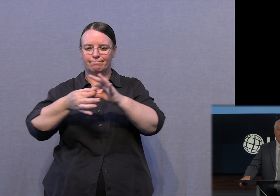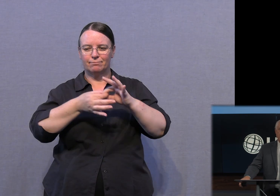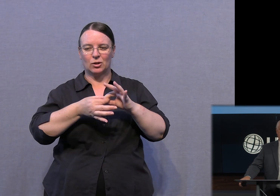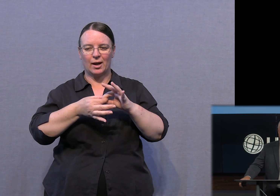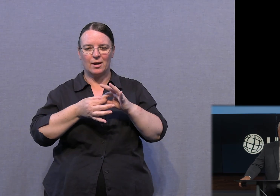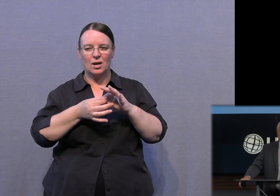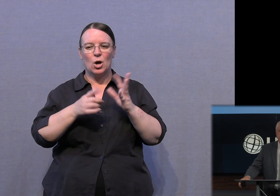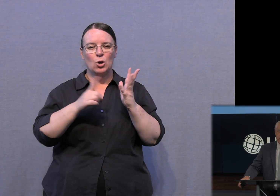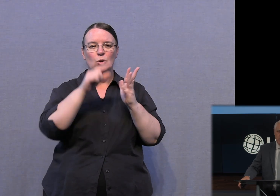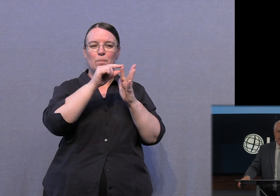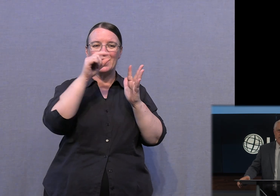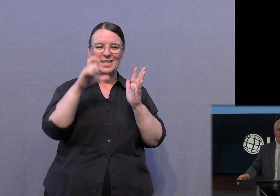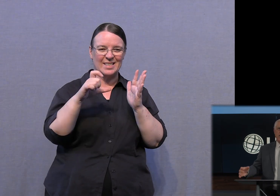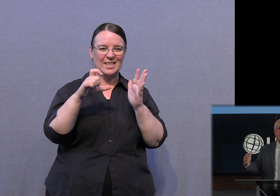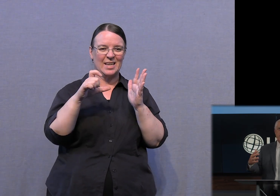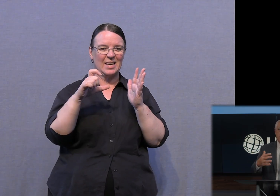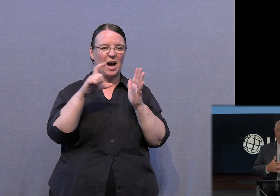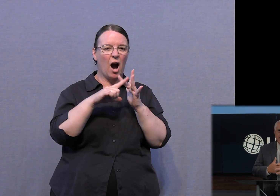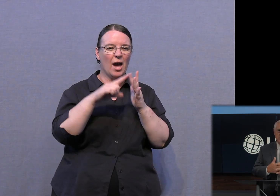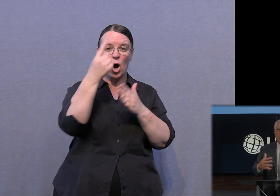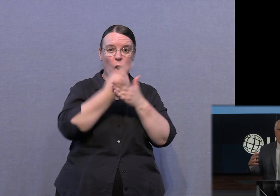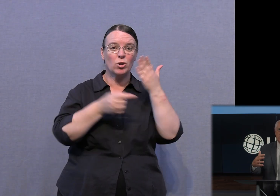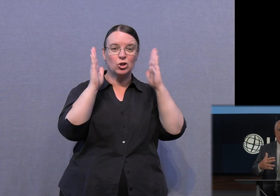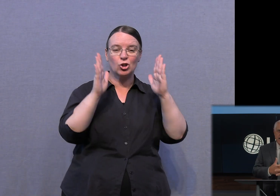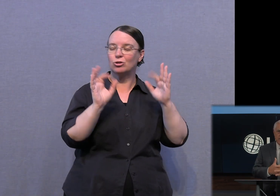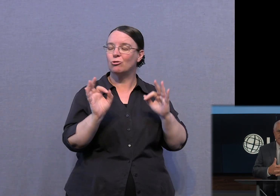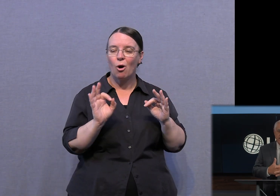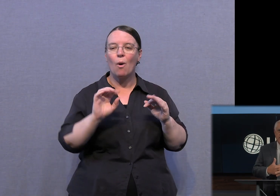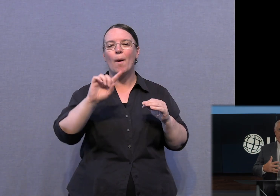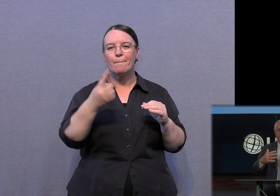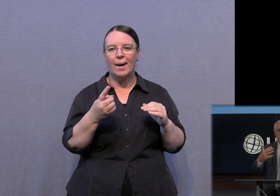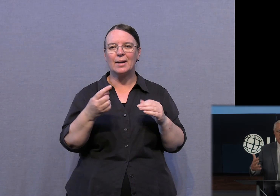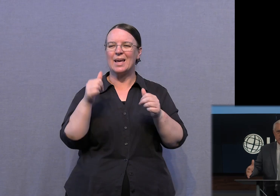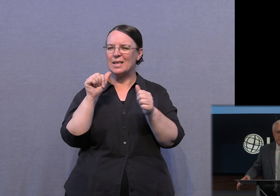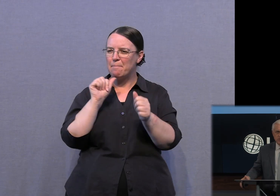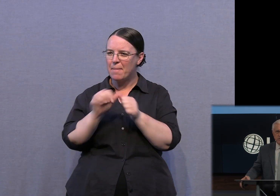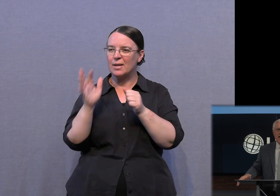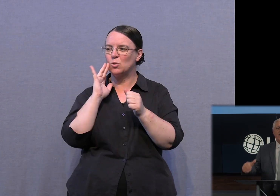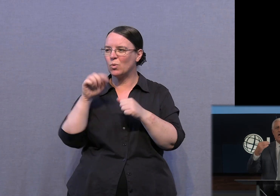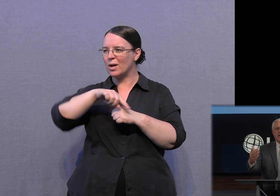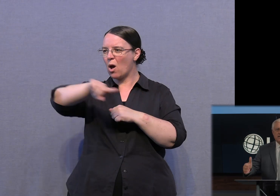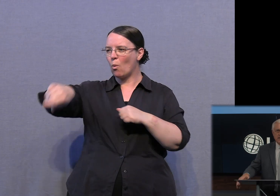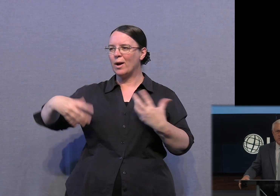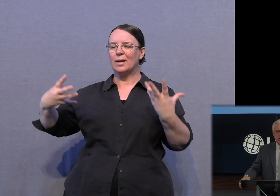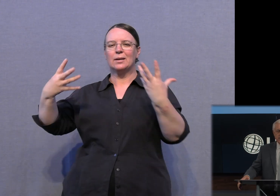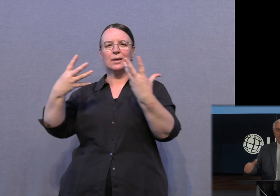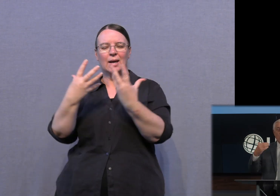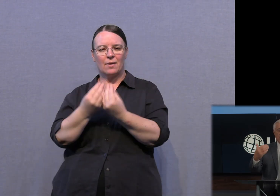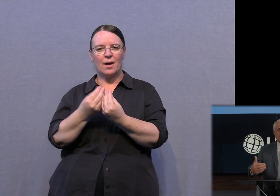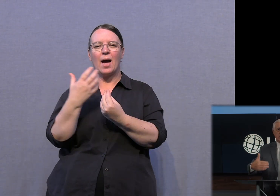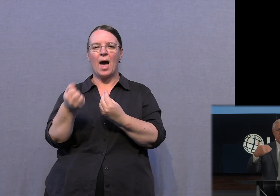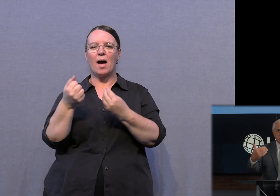believe that it's scriptural for us to be united, to work together, to have mutual submission, to have godly leadership,